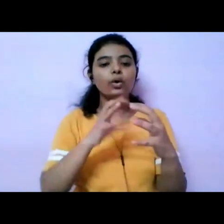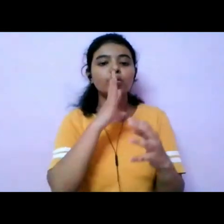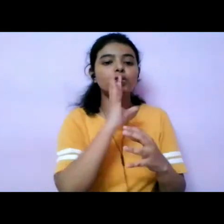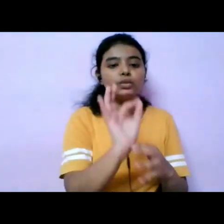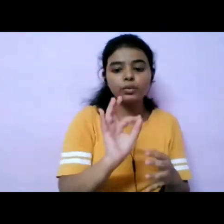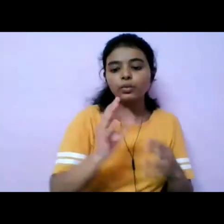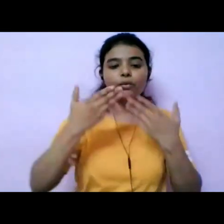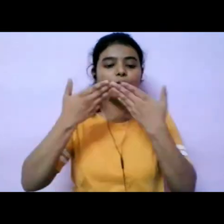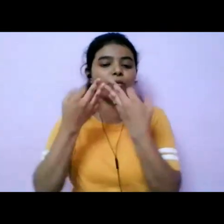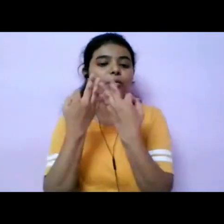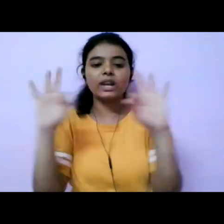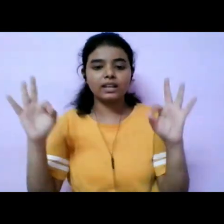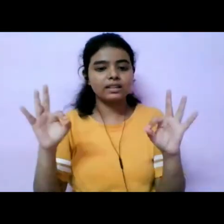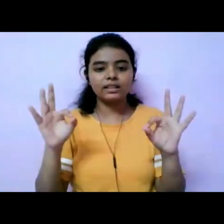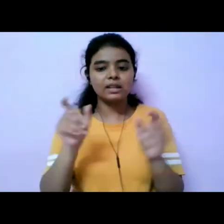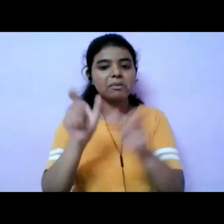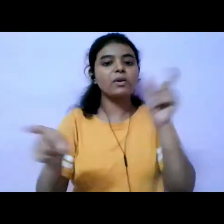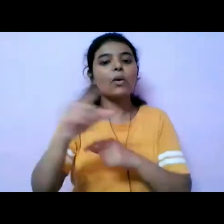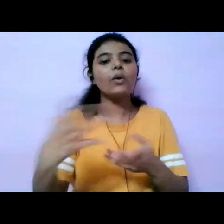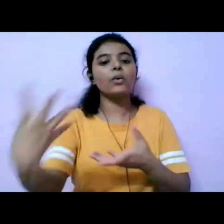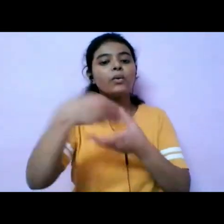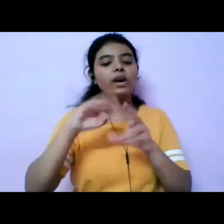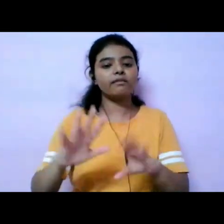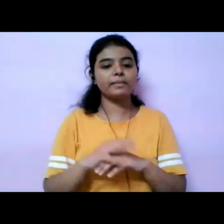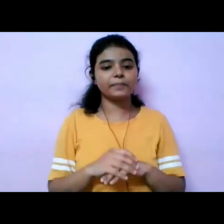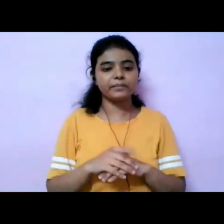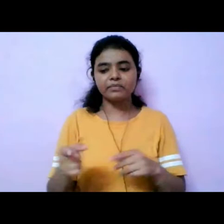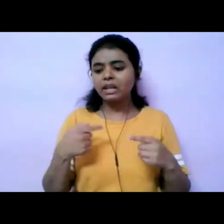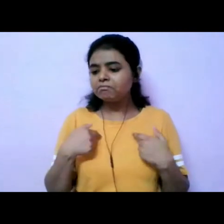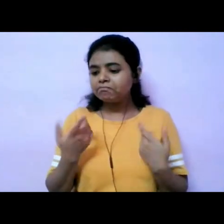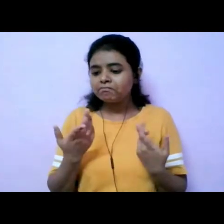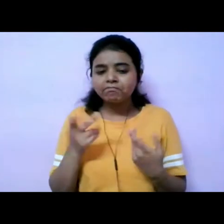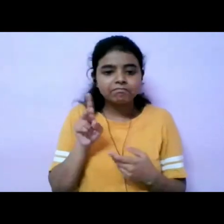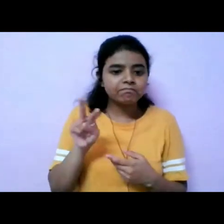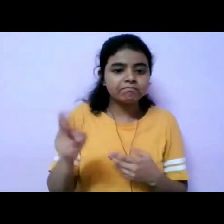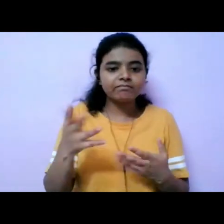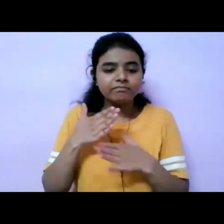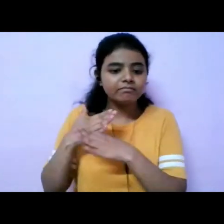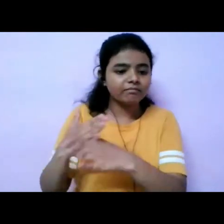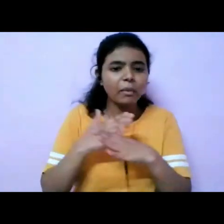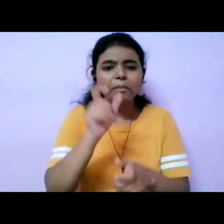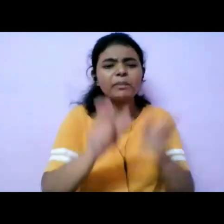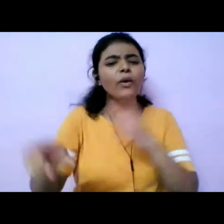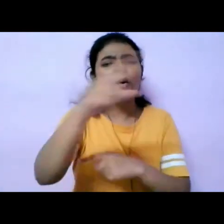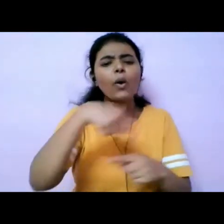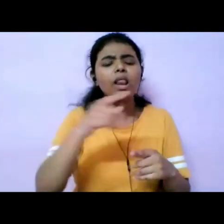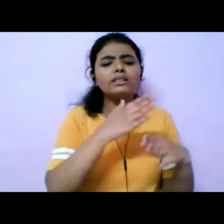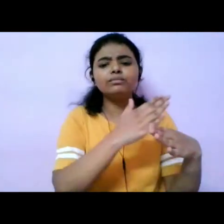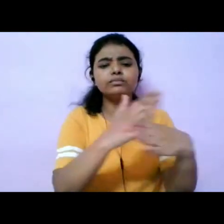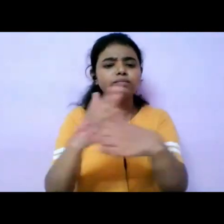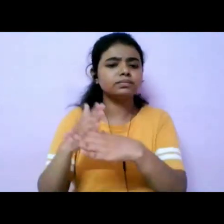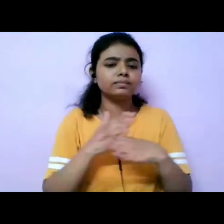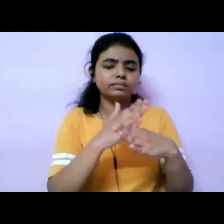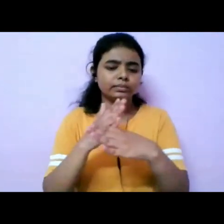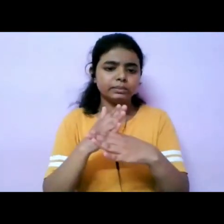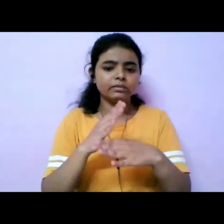and freedom. The quest for meaning is shared by everyone, and